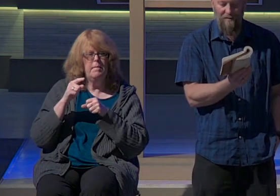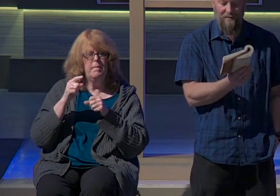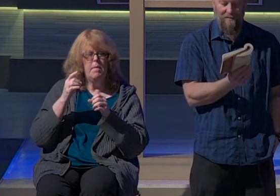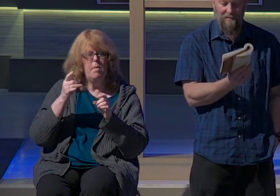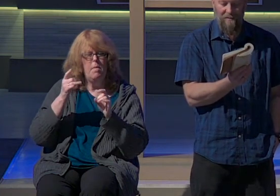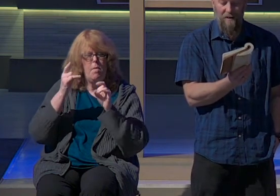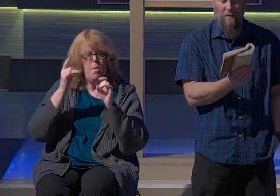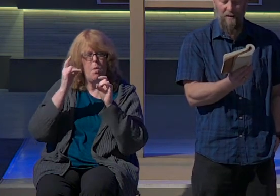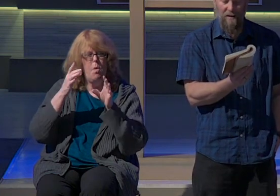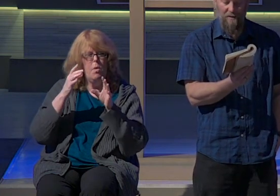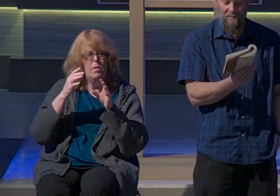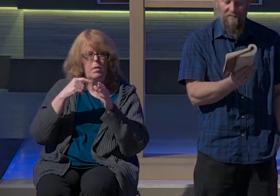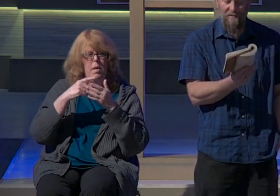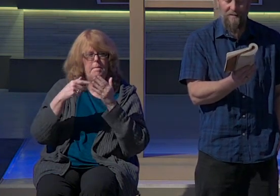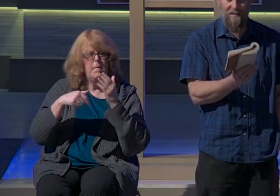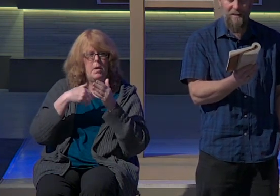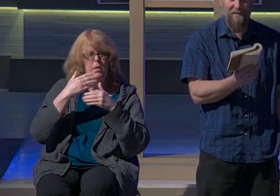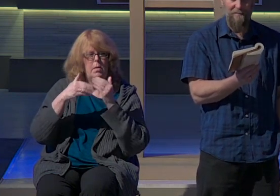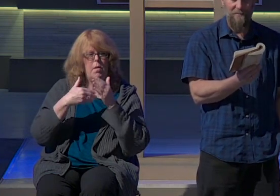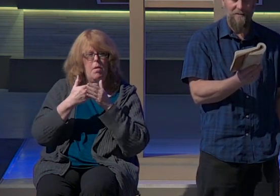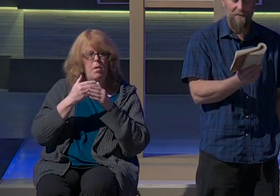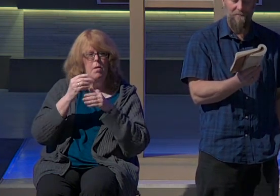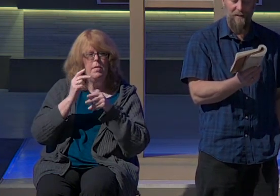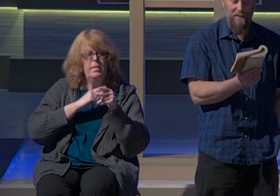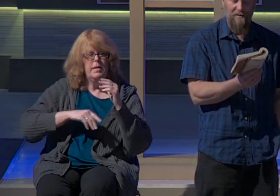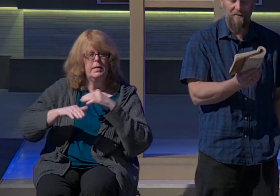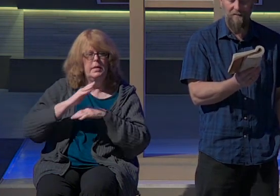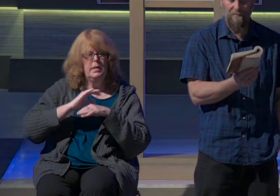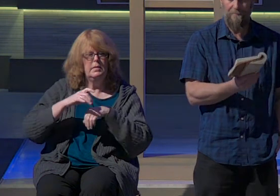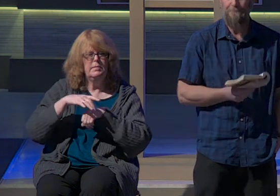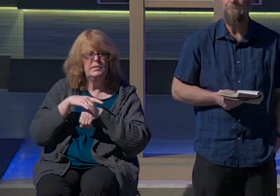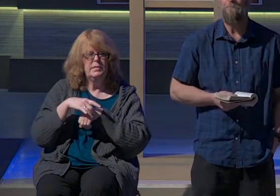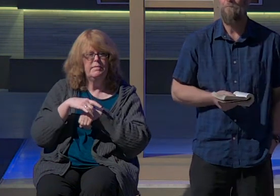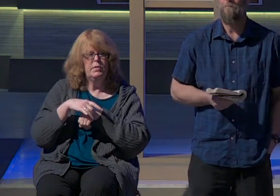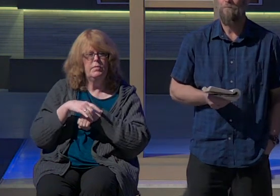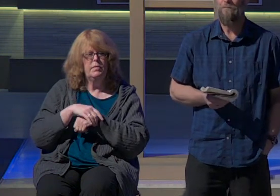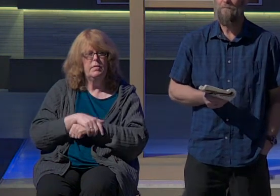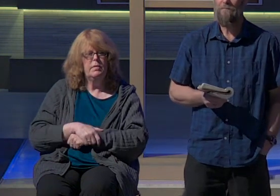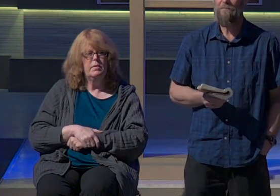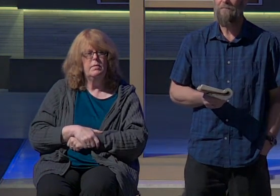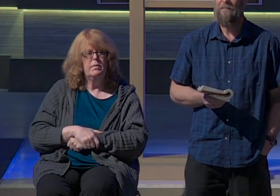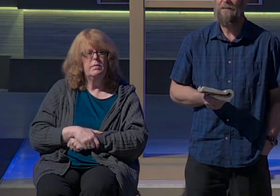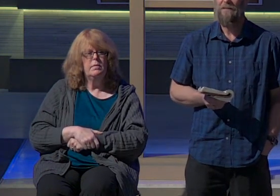horror among all the kingdoms of the earth.